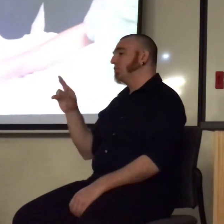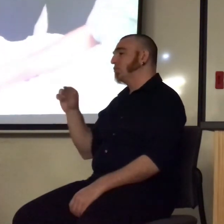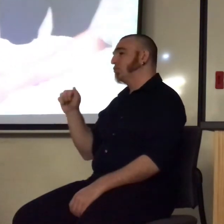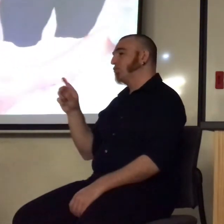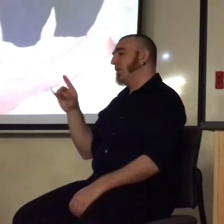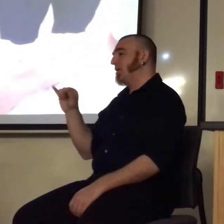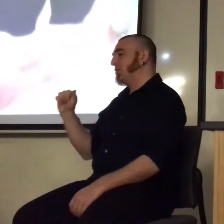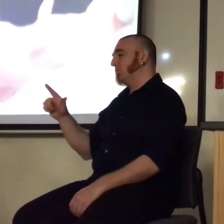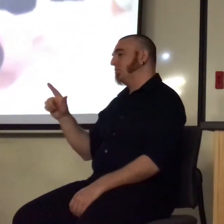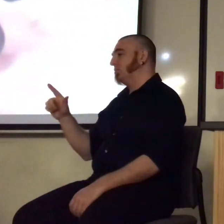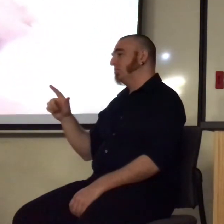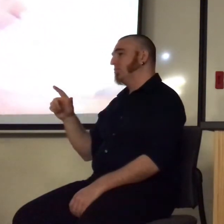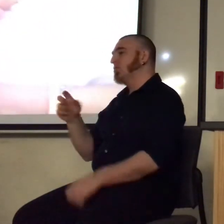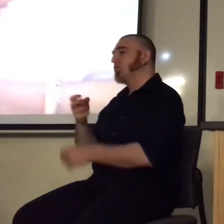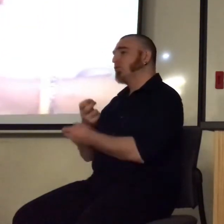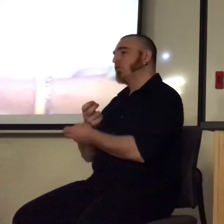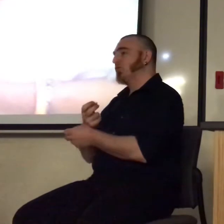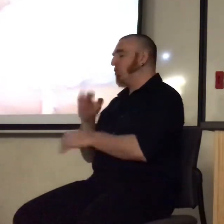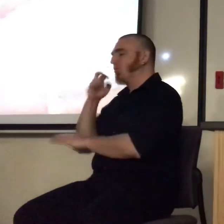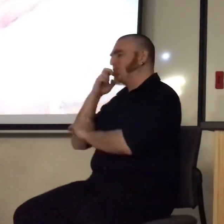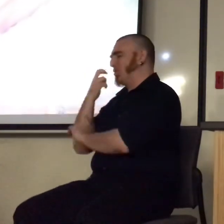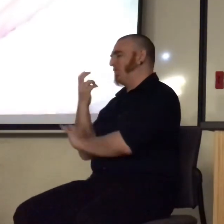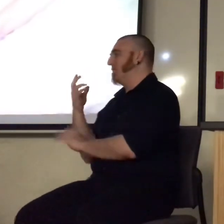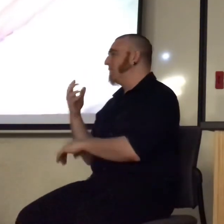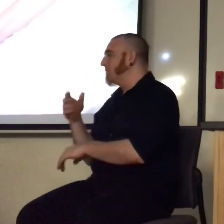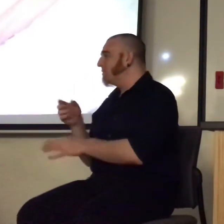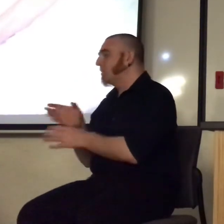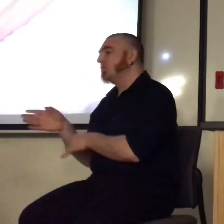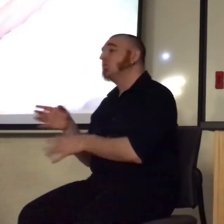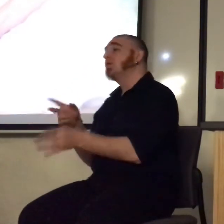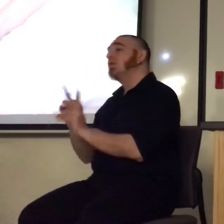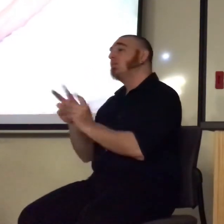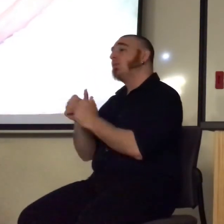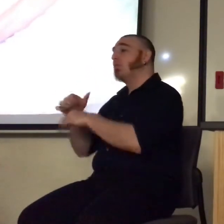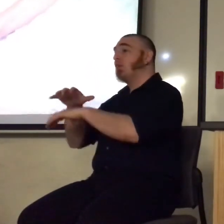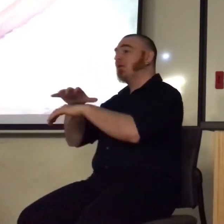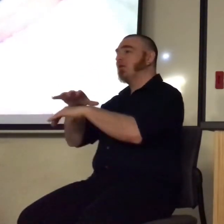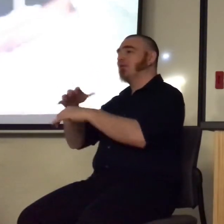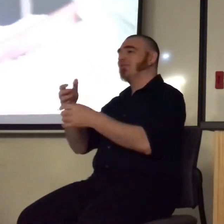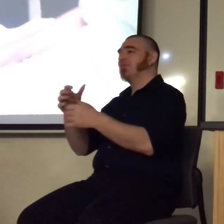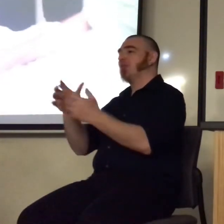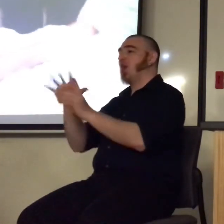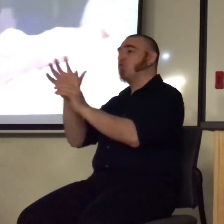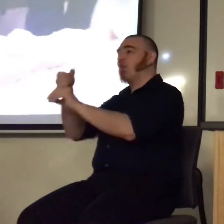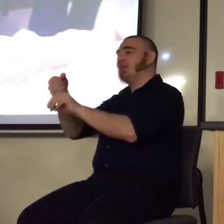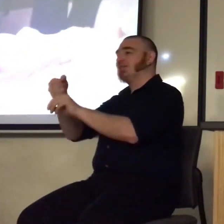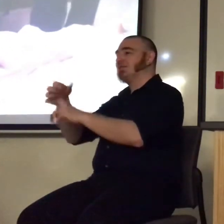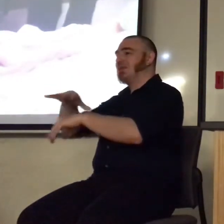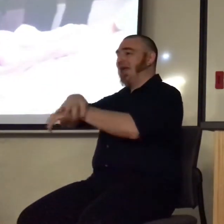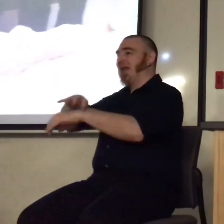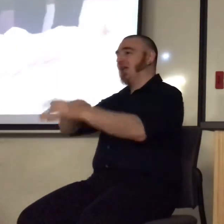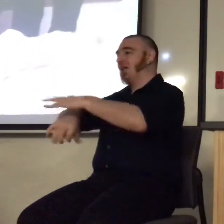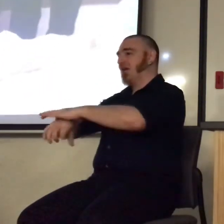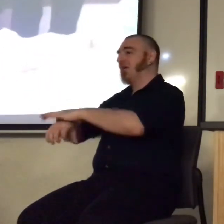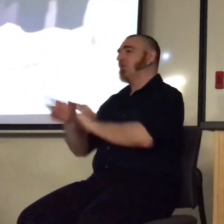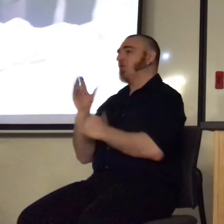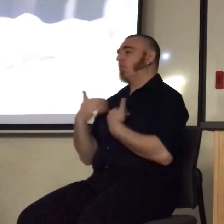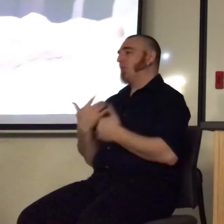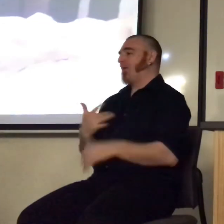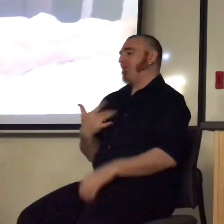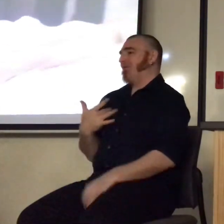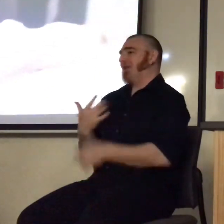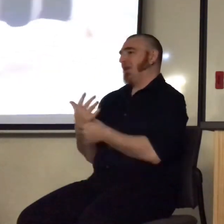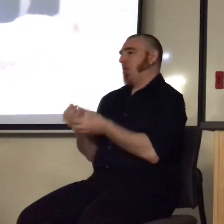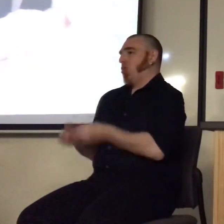and people with handcuffs will sometimes get damage to that, and they'll just have numbness. So it's a sensory nerve that comes out there. But you said